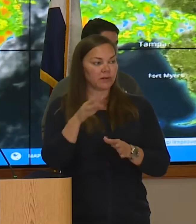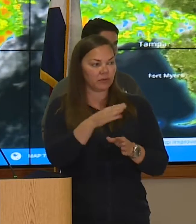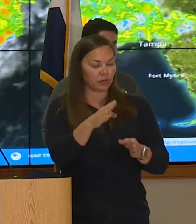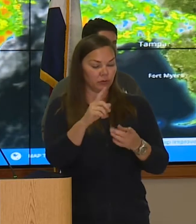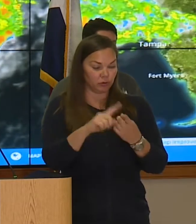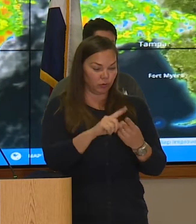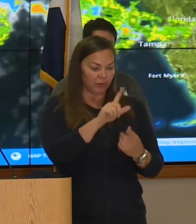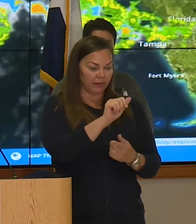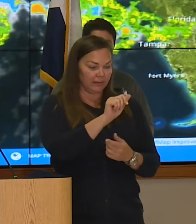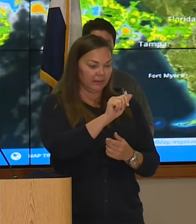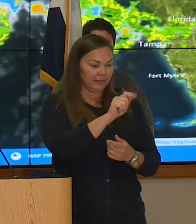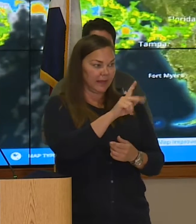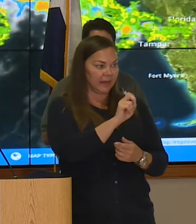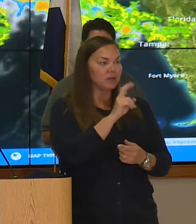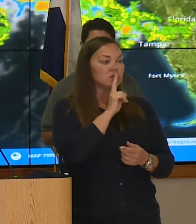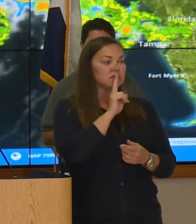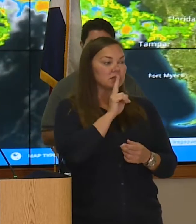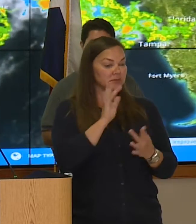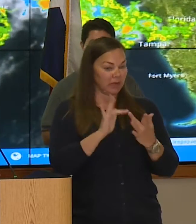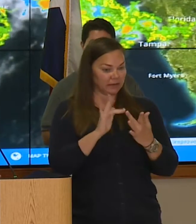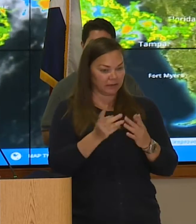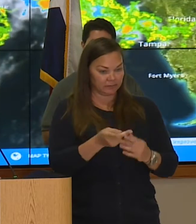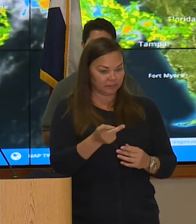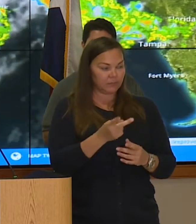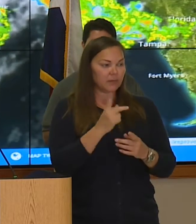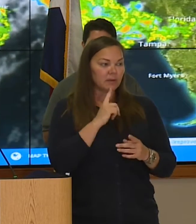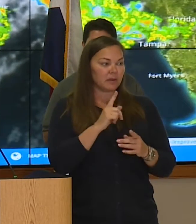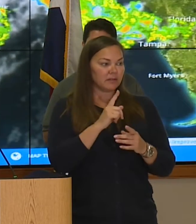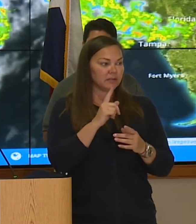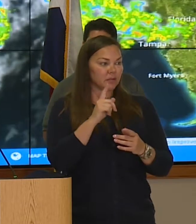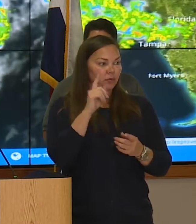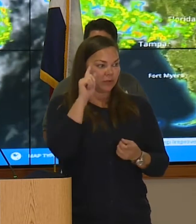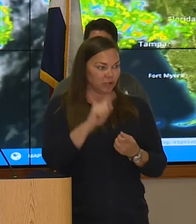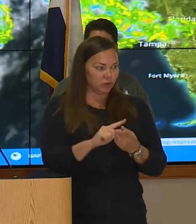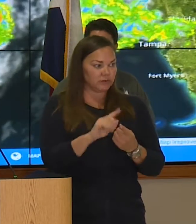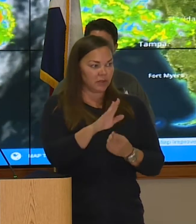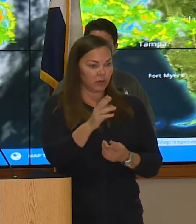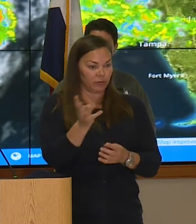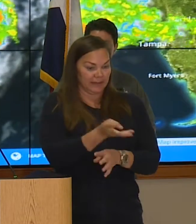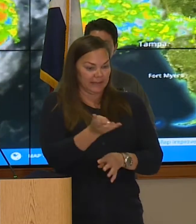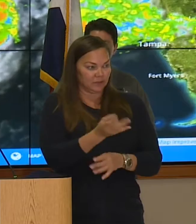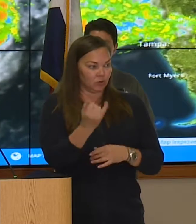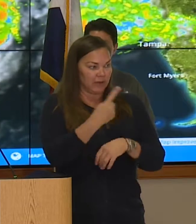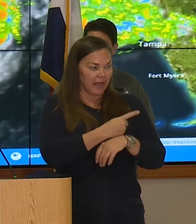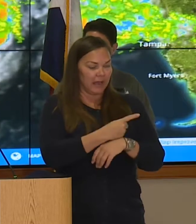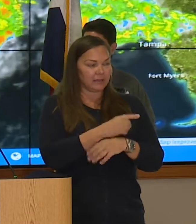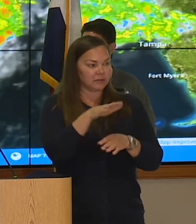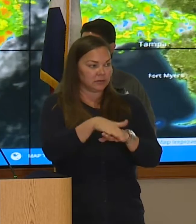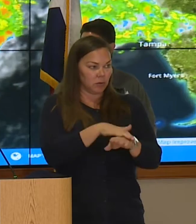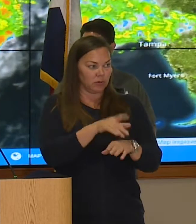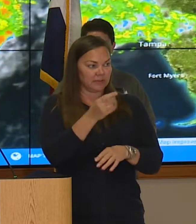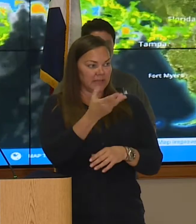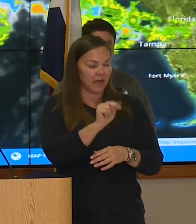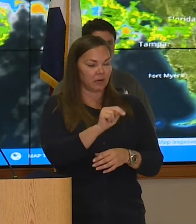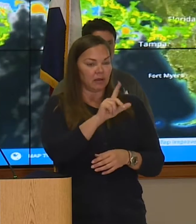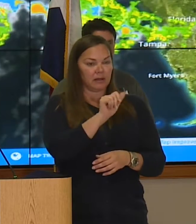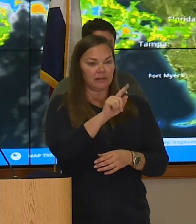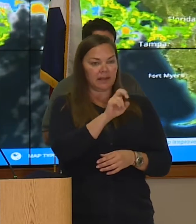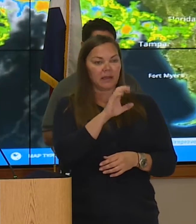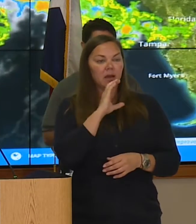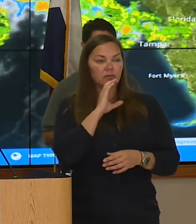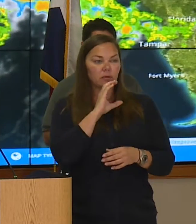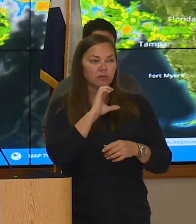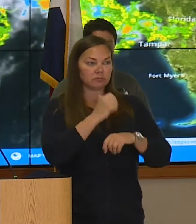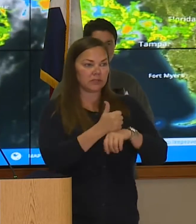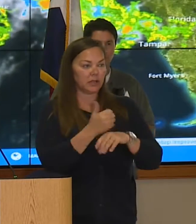And we have been in contact with them. They have significantly reduced their releases today. Lake Conroe set a new record pool